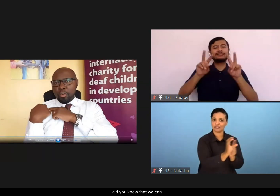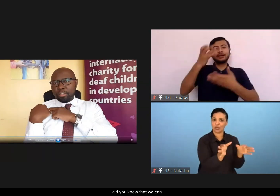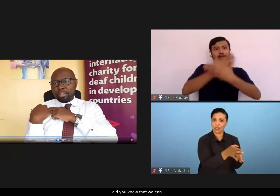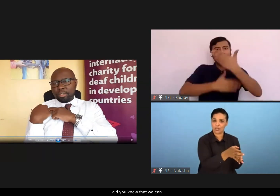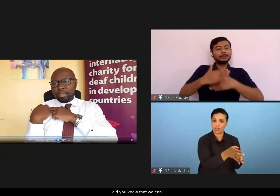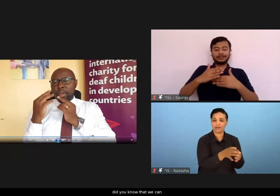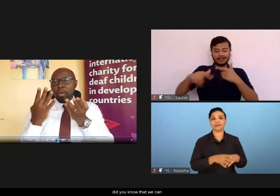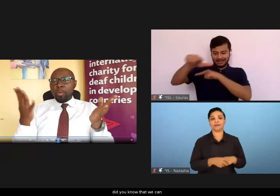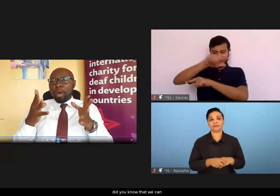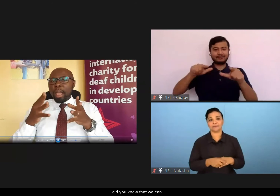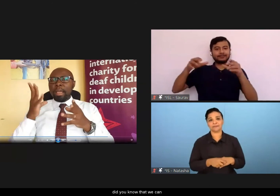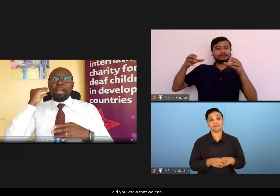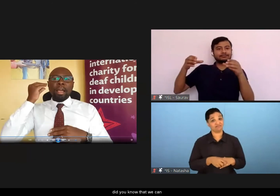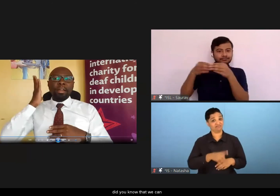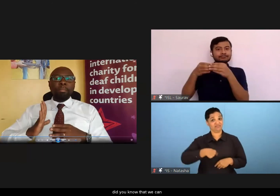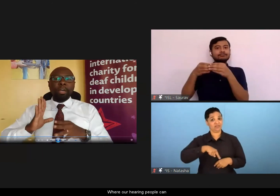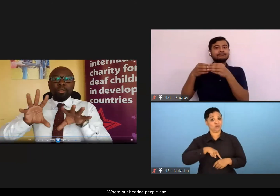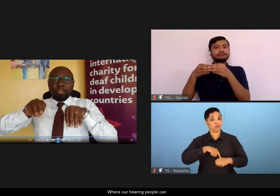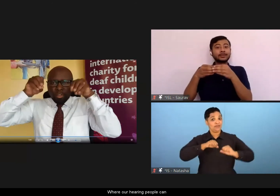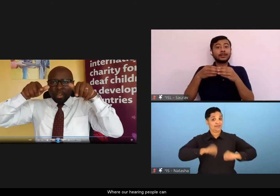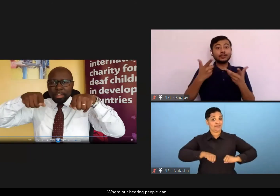can reverse roles in deafness,